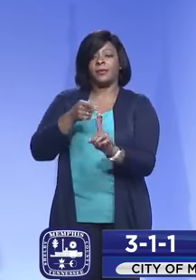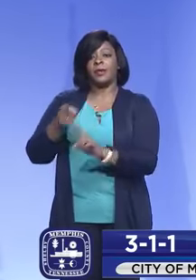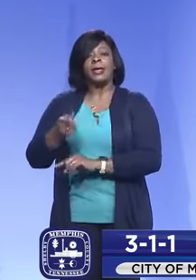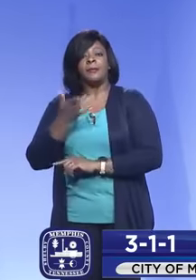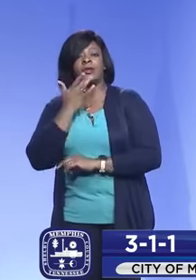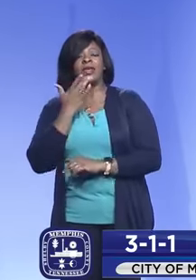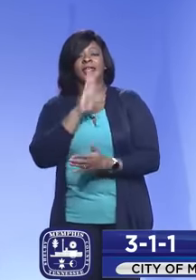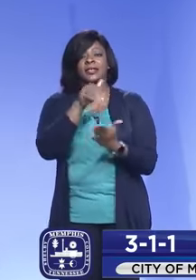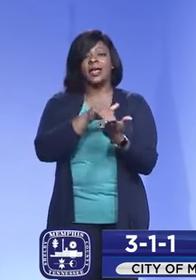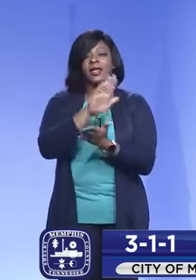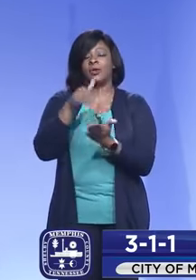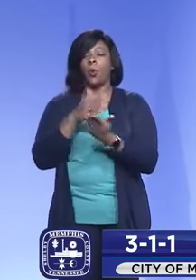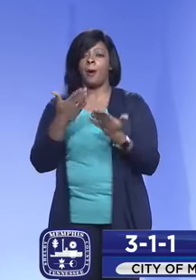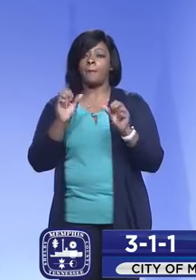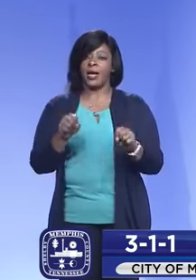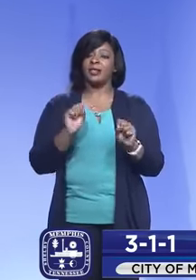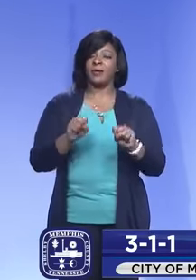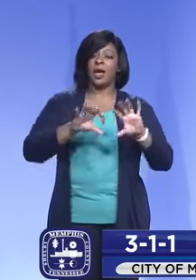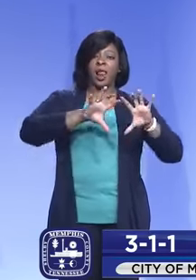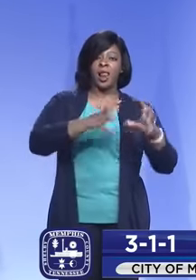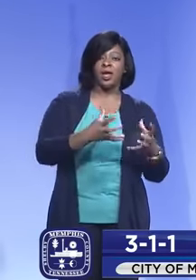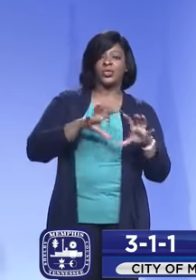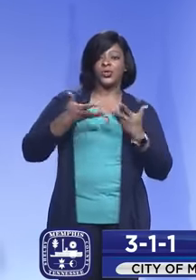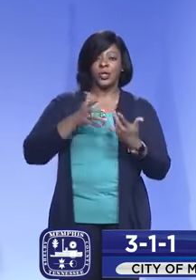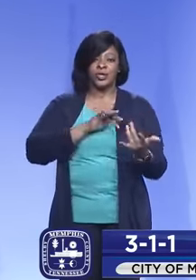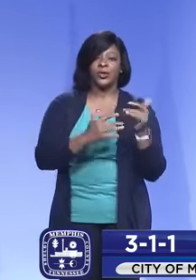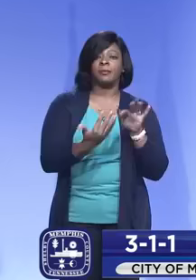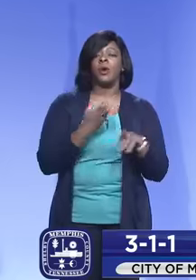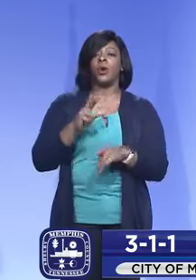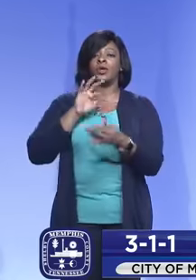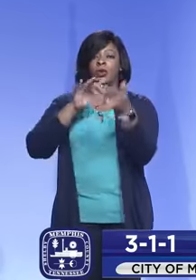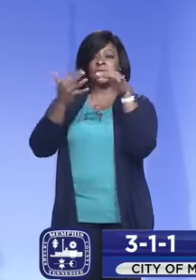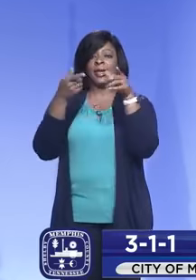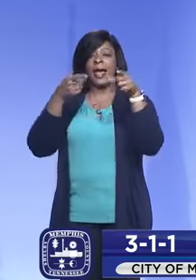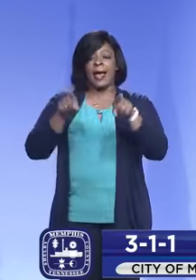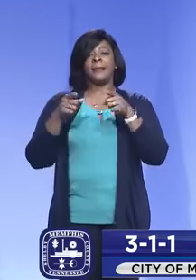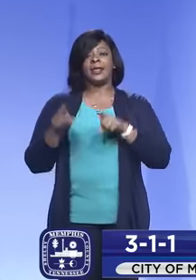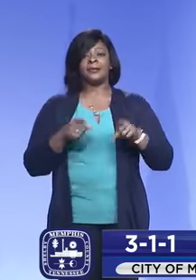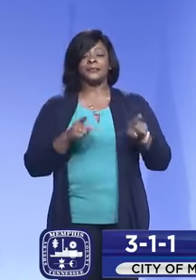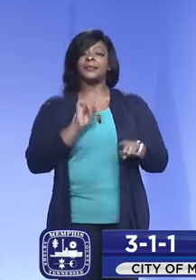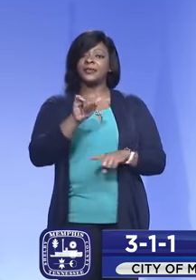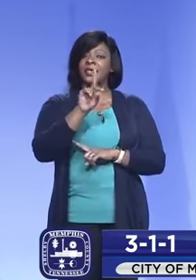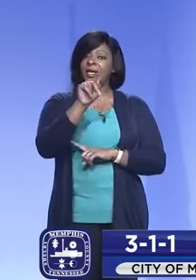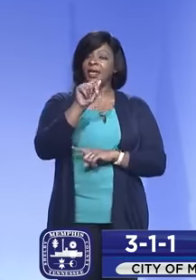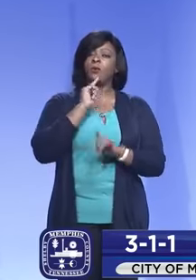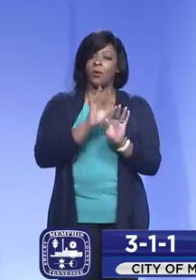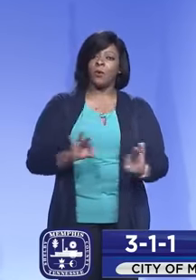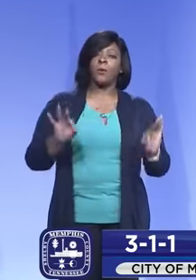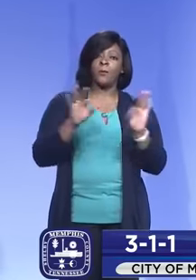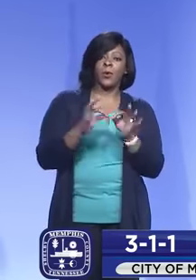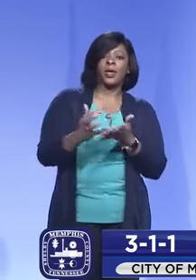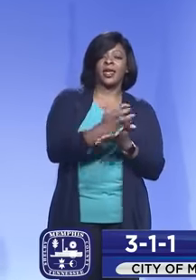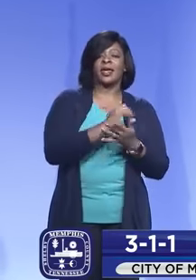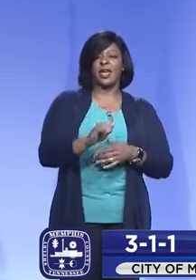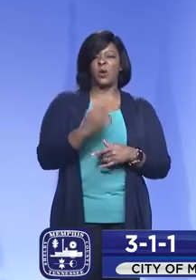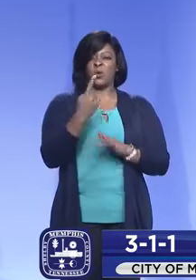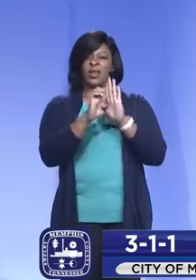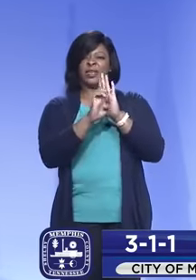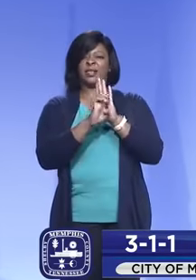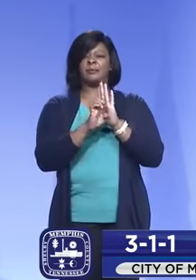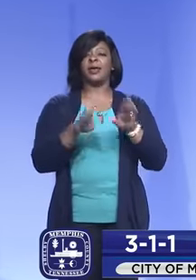particular sites where there might be clustering or transmission occurring. So that data is important. An example that I'll